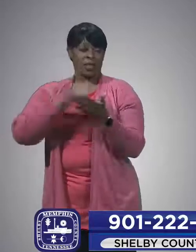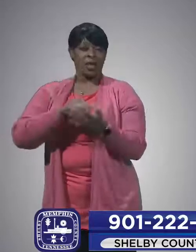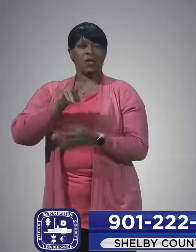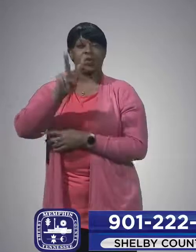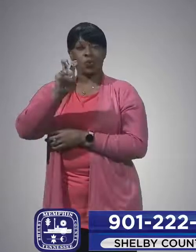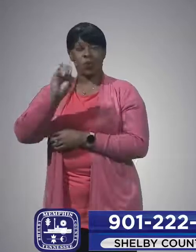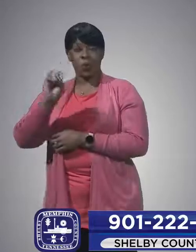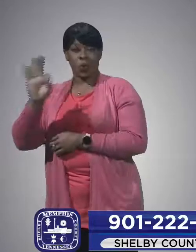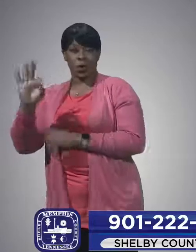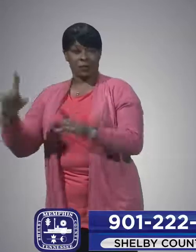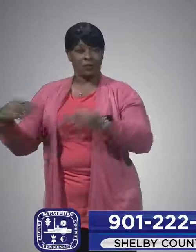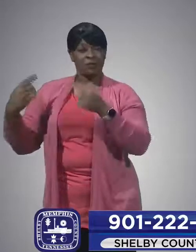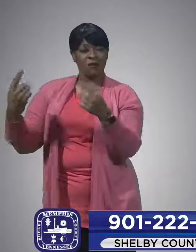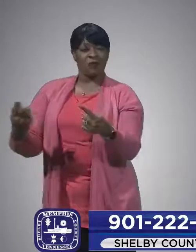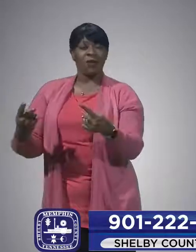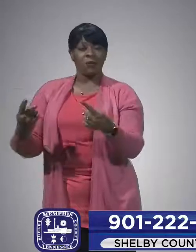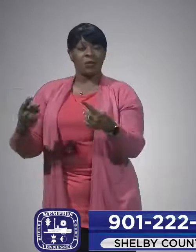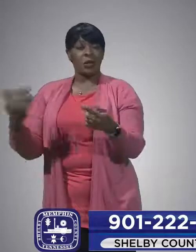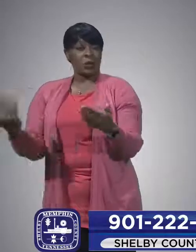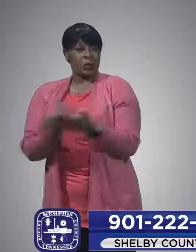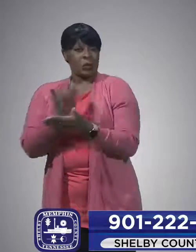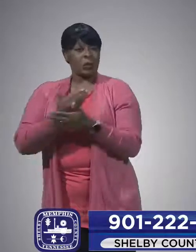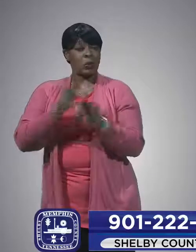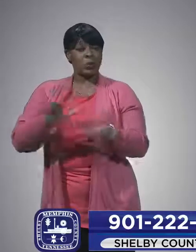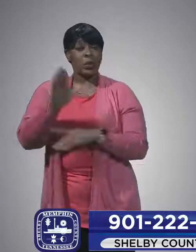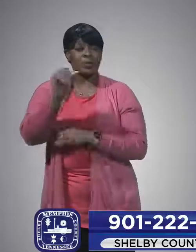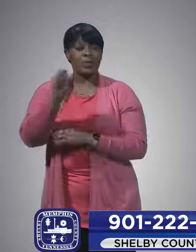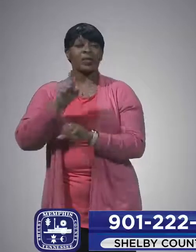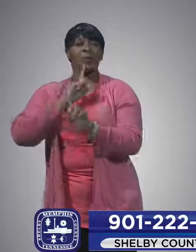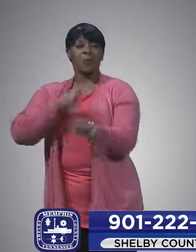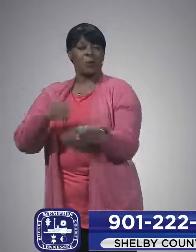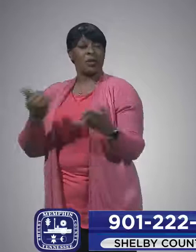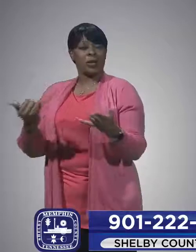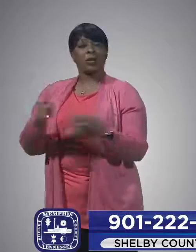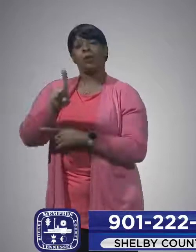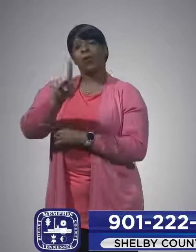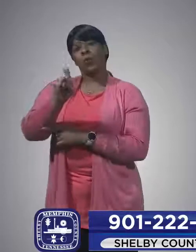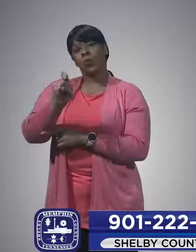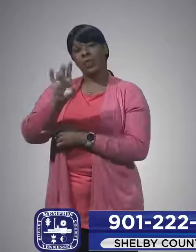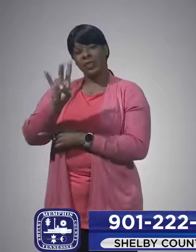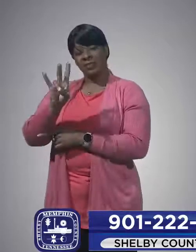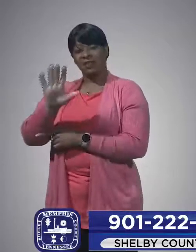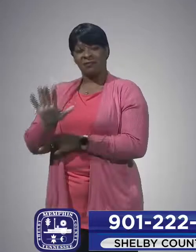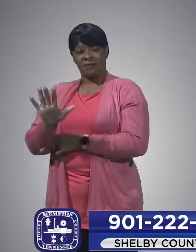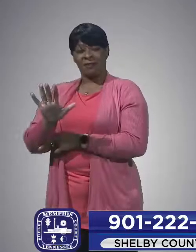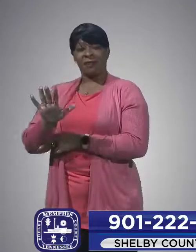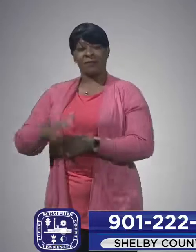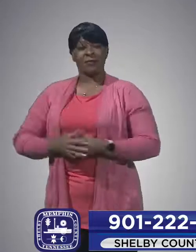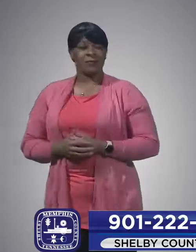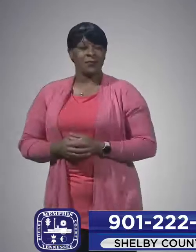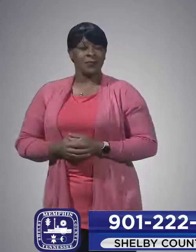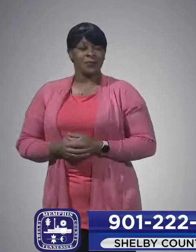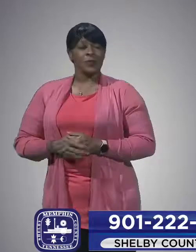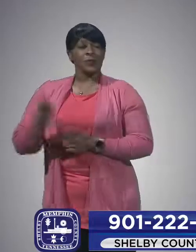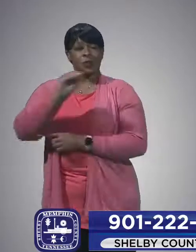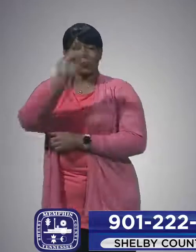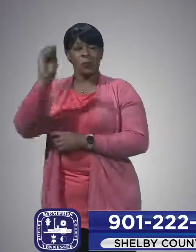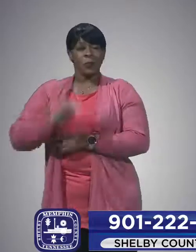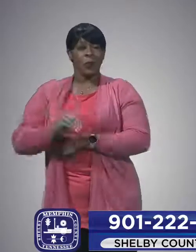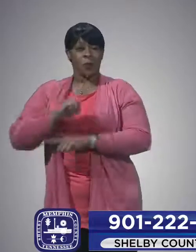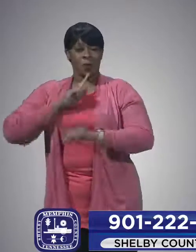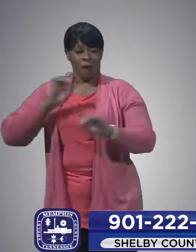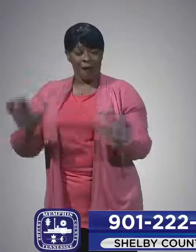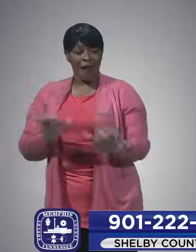20,209 to date, with new pediatric cases reported today, 175. The percent of